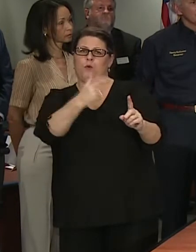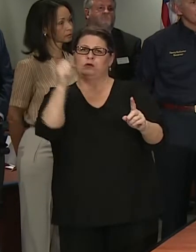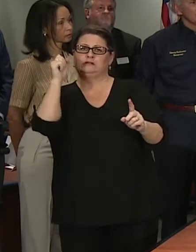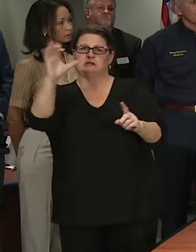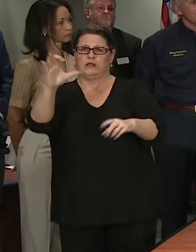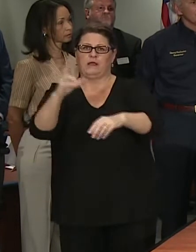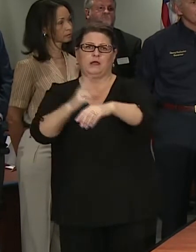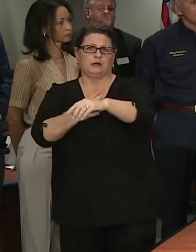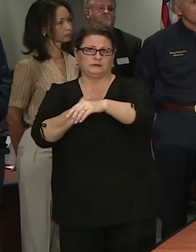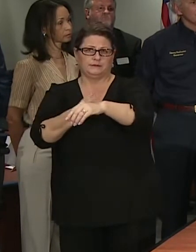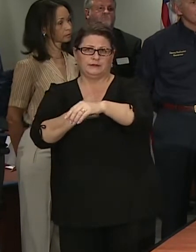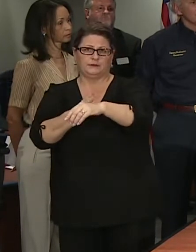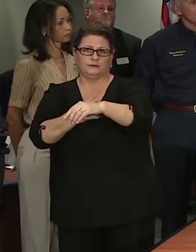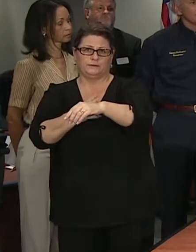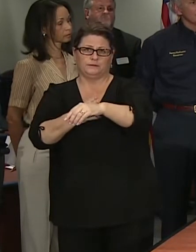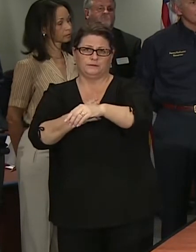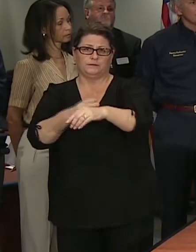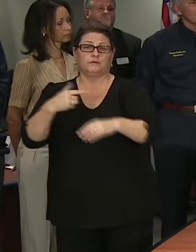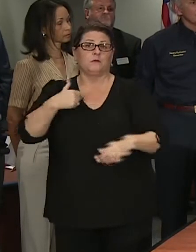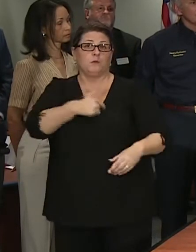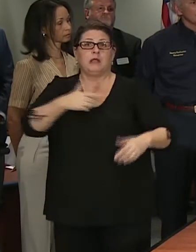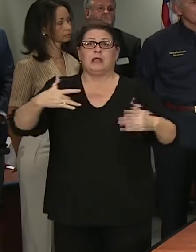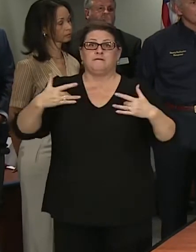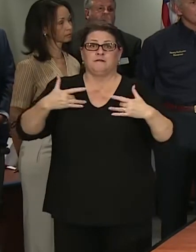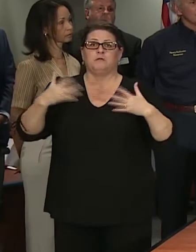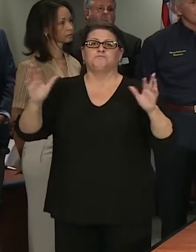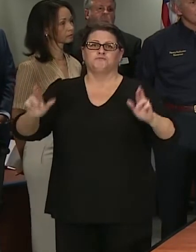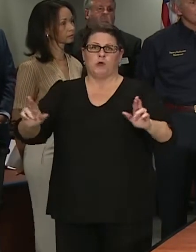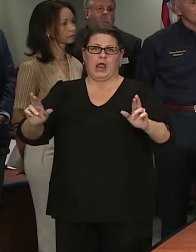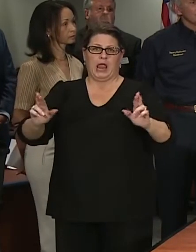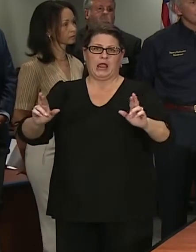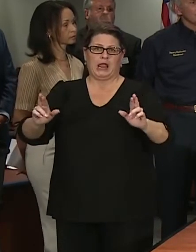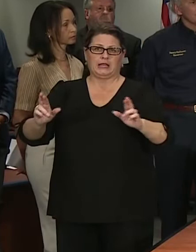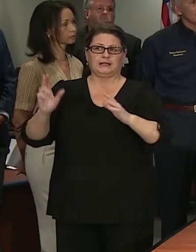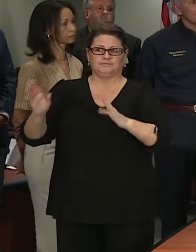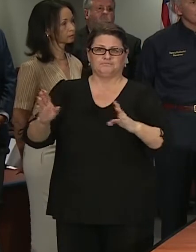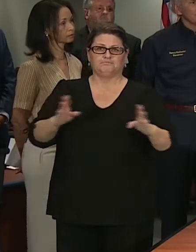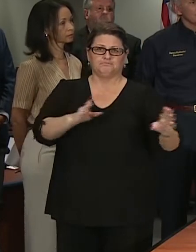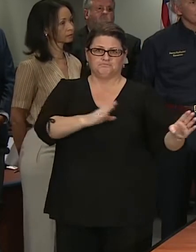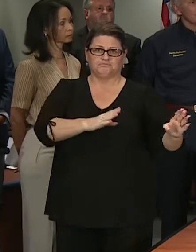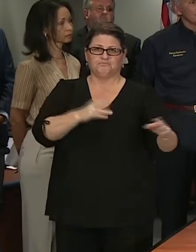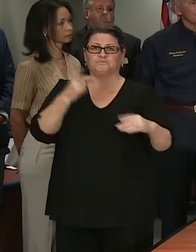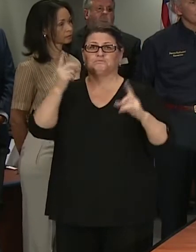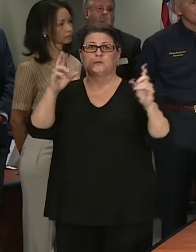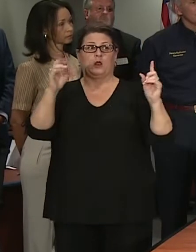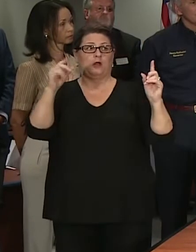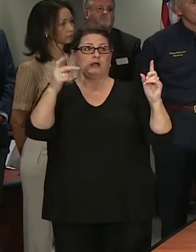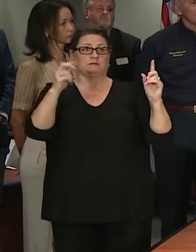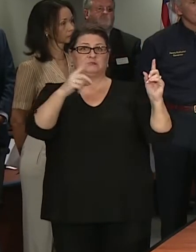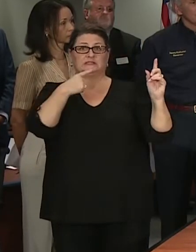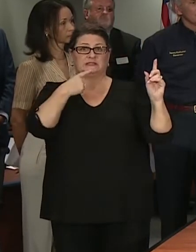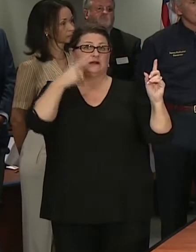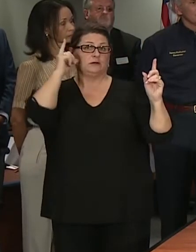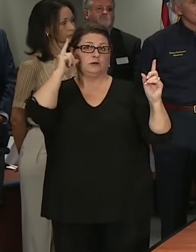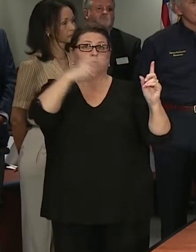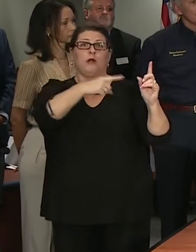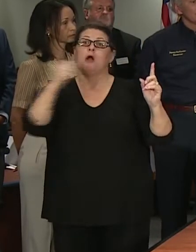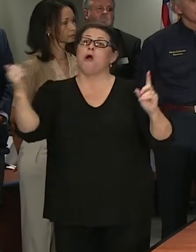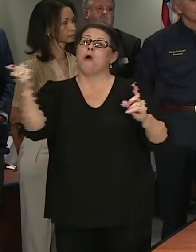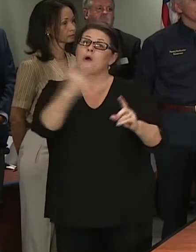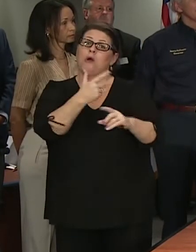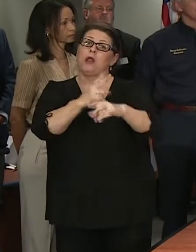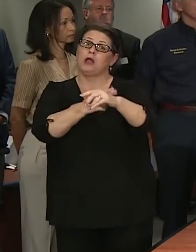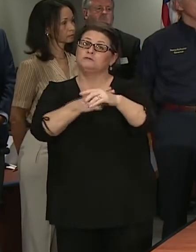state that we feel we are ready. I want to support what Dr. Osmond said in terms of all hospitals have